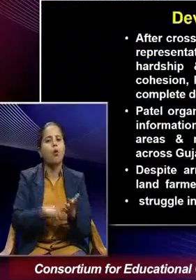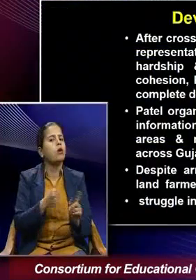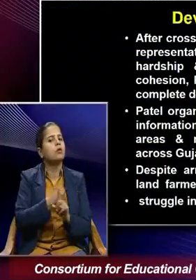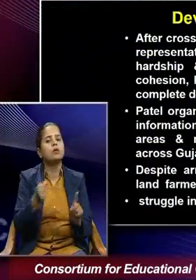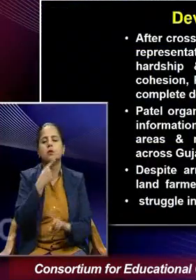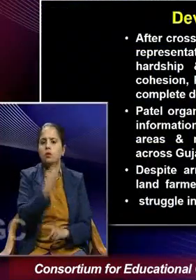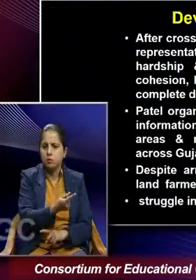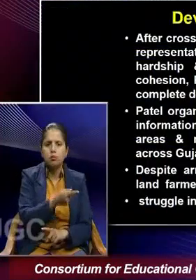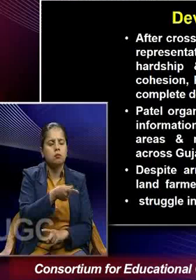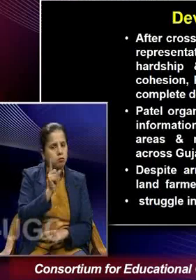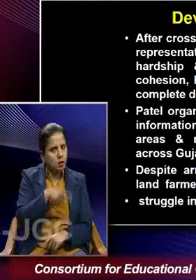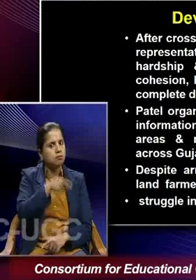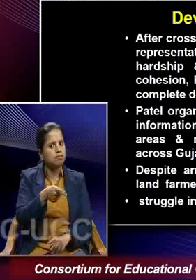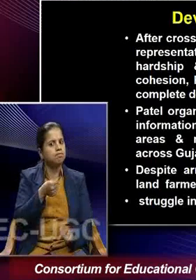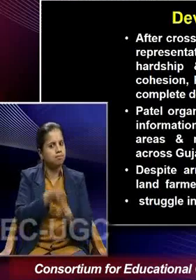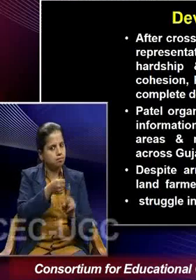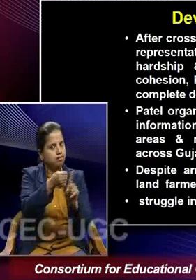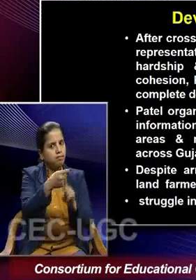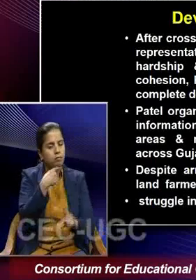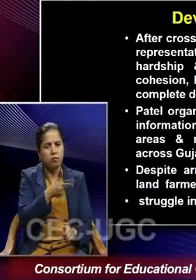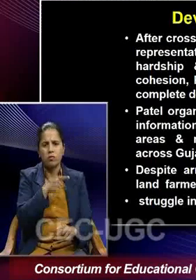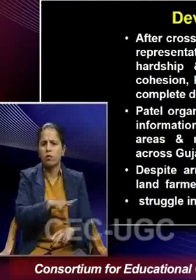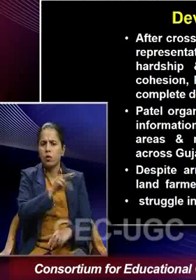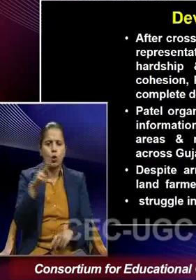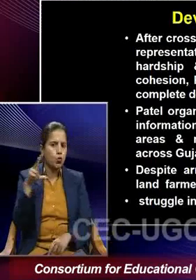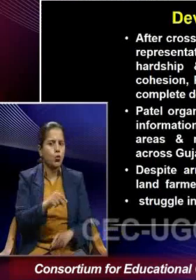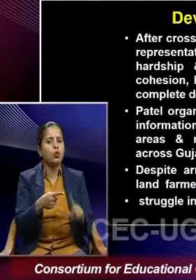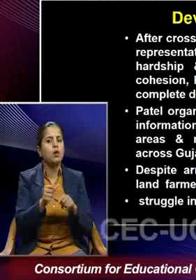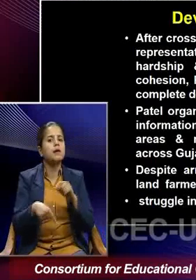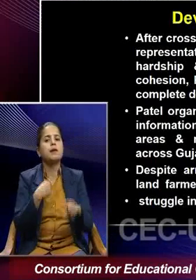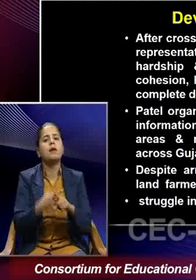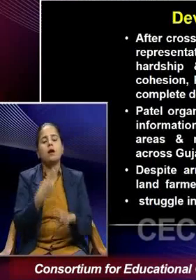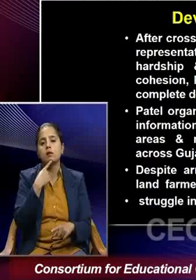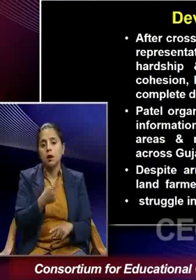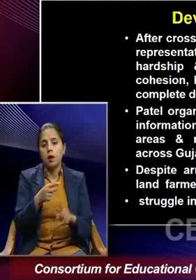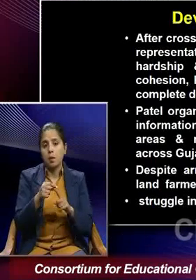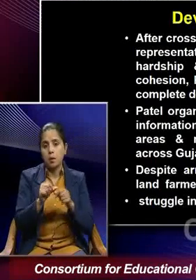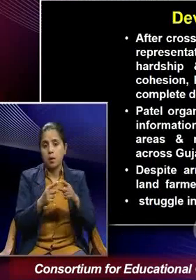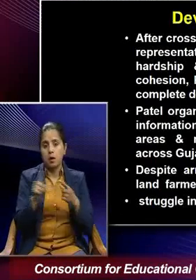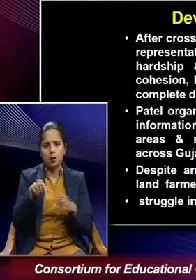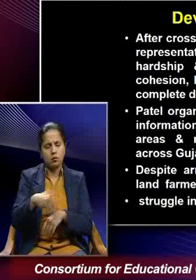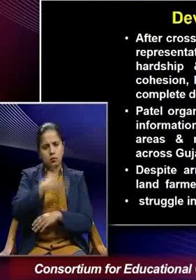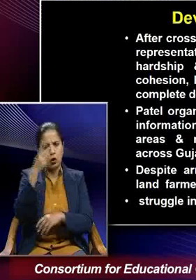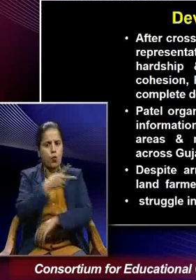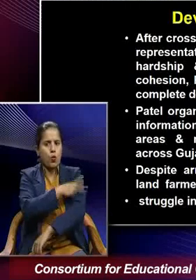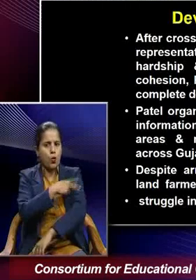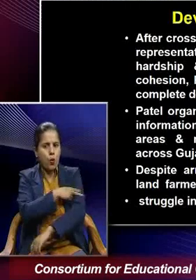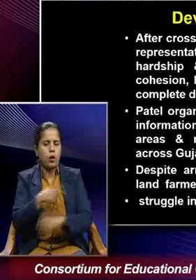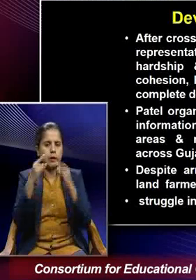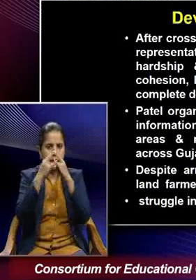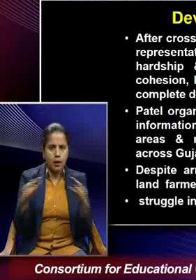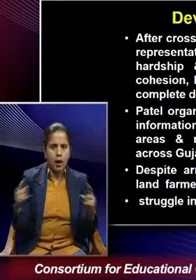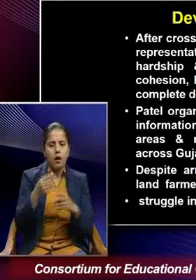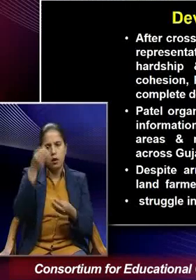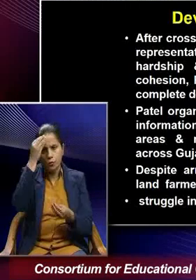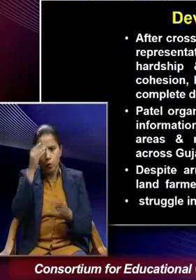initiated struggle with a complete denial of taxes. So Patel in a way organized the volunteers, camps and an